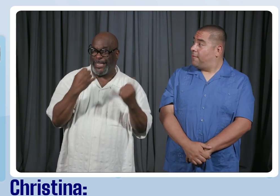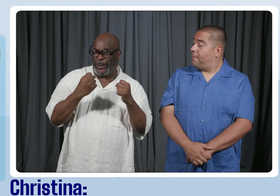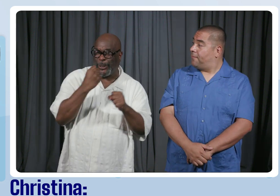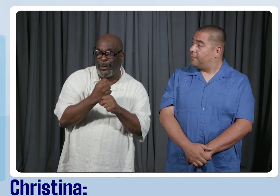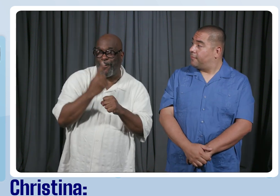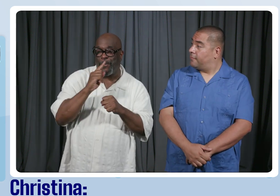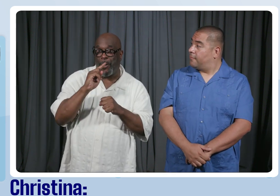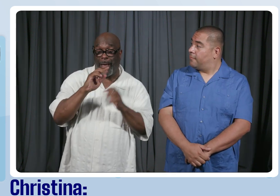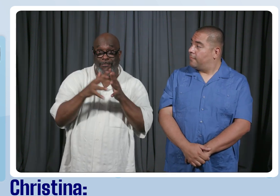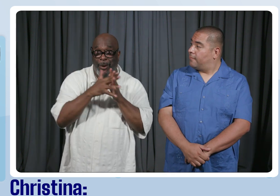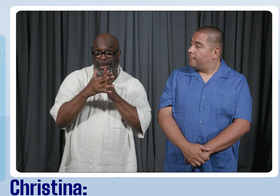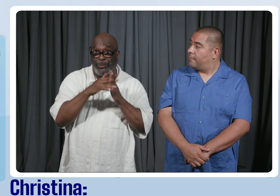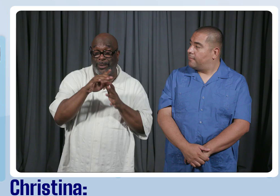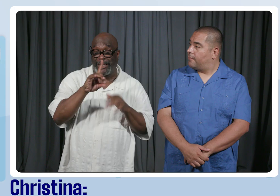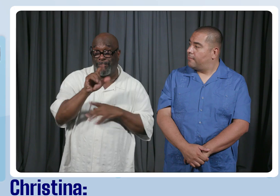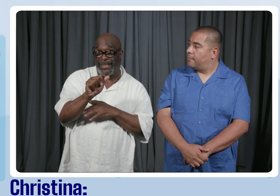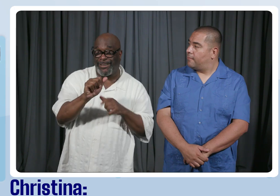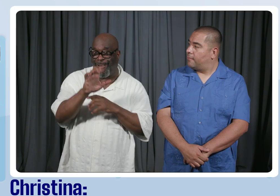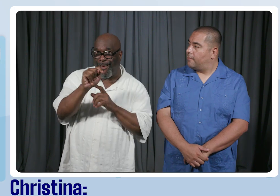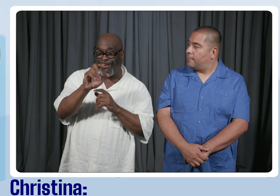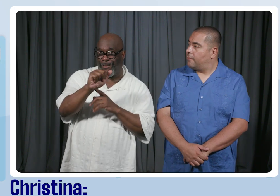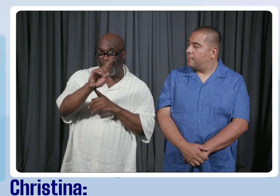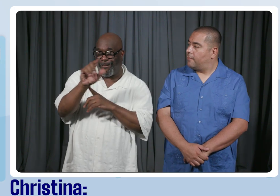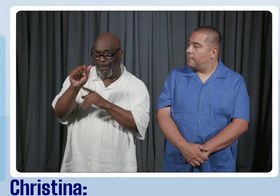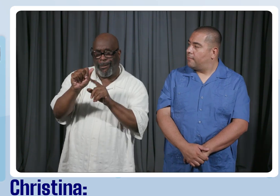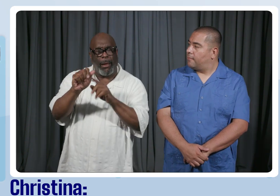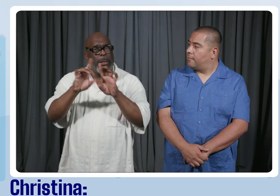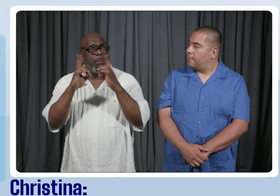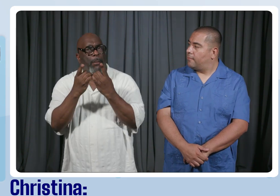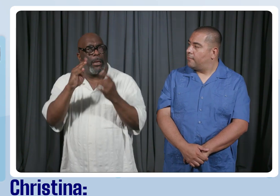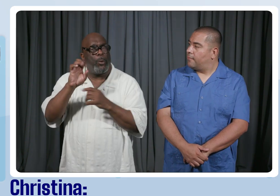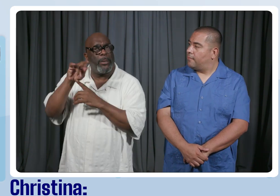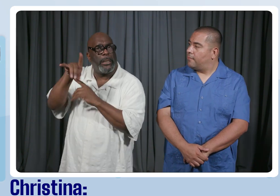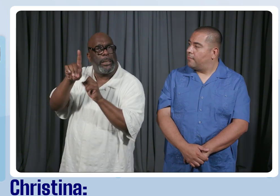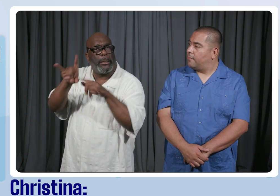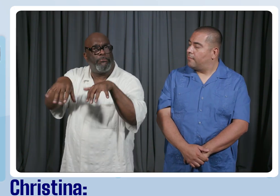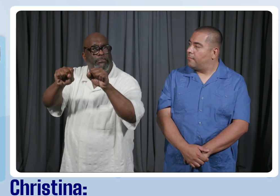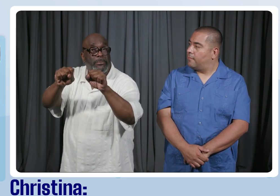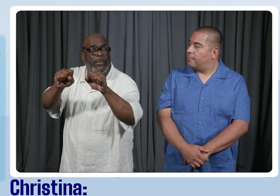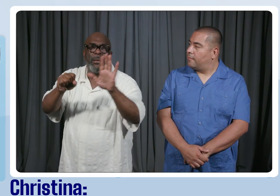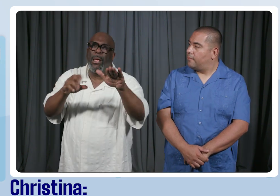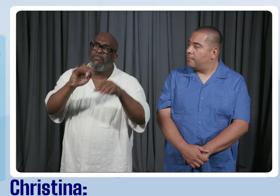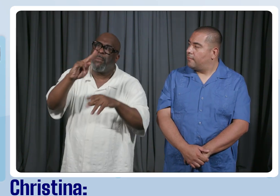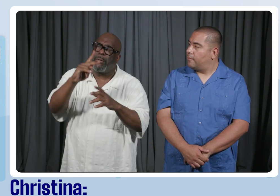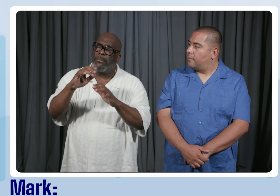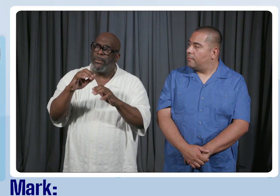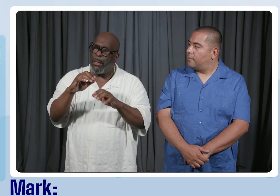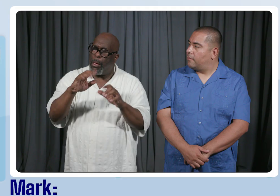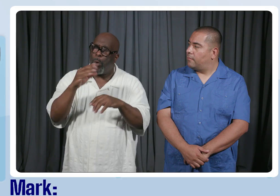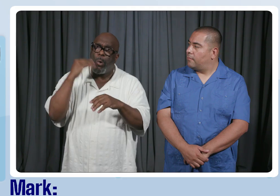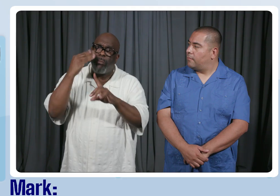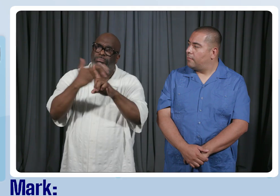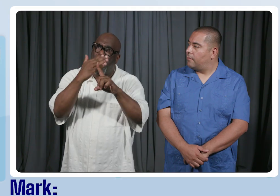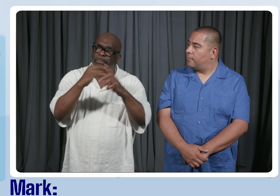the Americans with Disabilities Act and the department, the Mayor's Office for People with Disabilities. Mark, how long has HomeMod been around? The